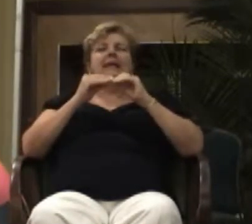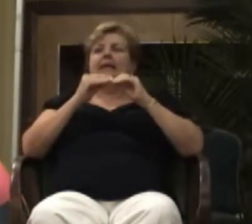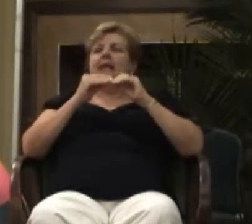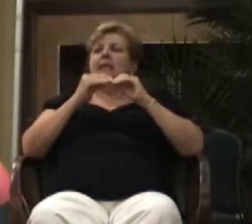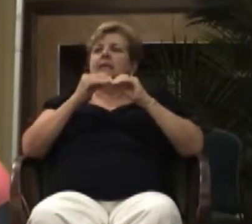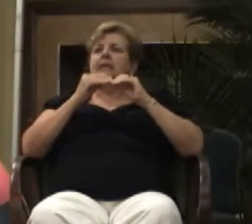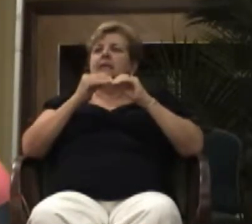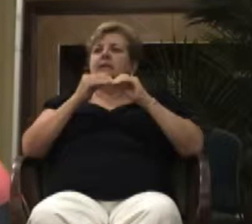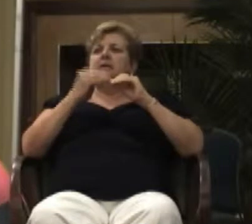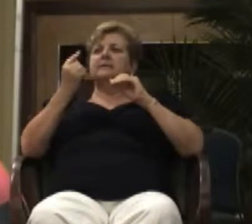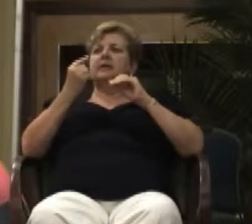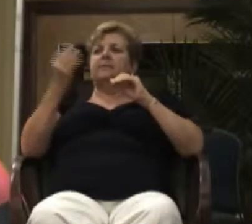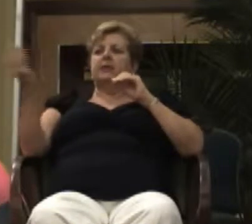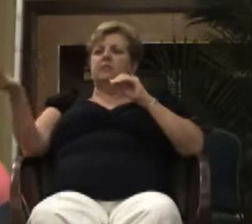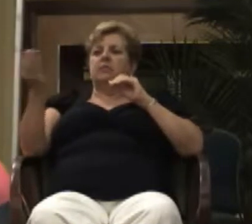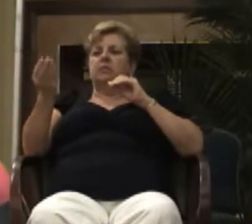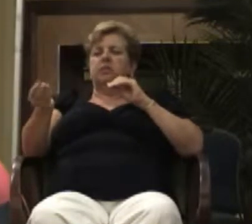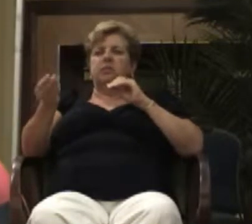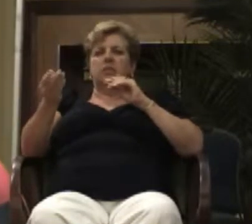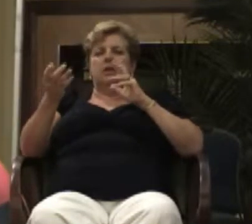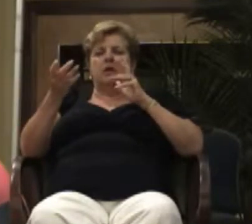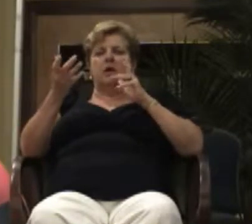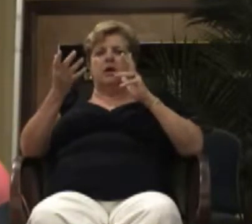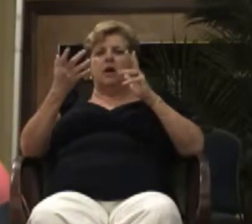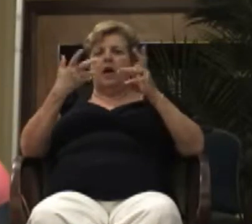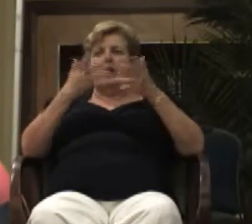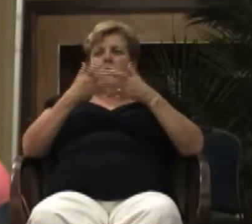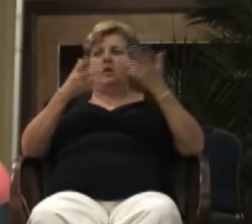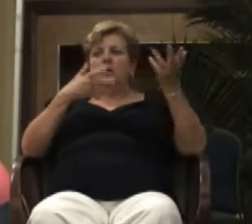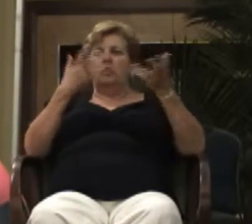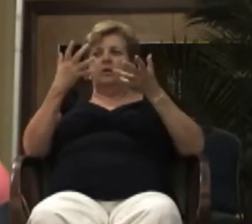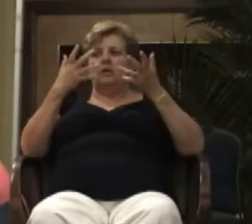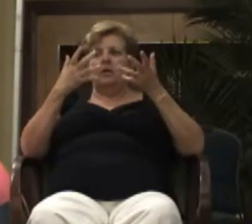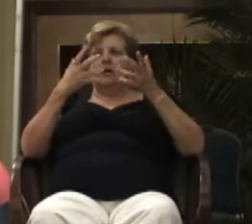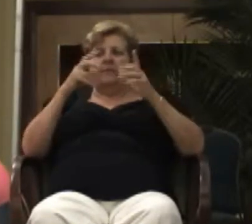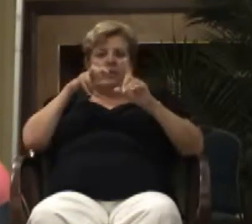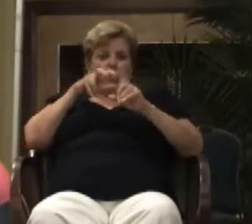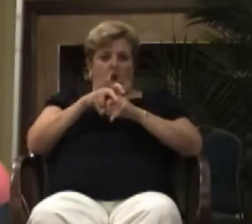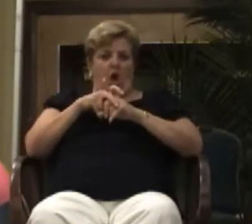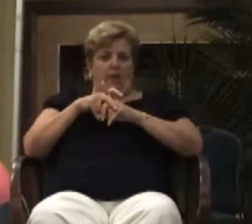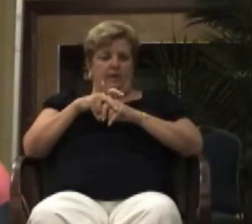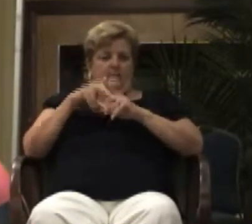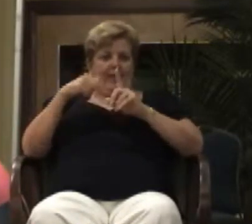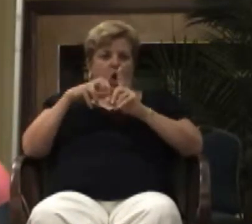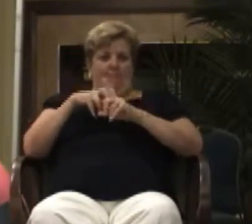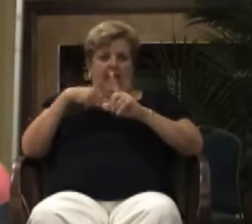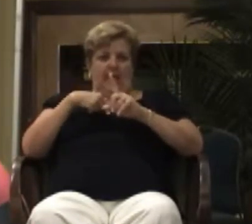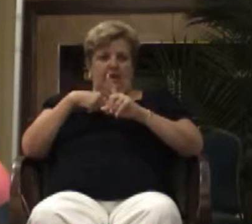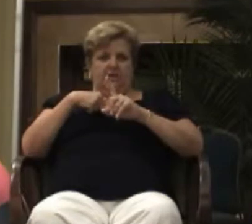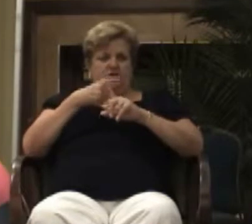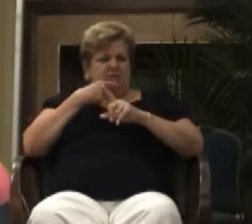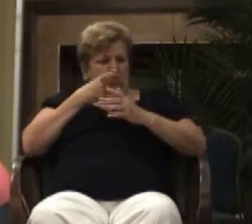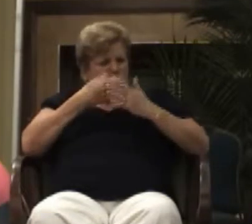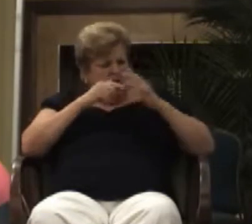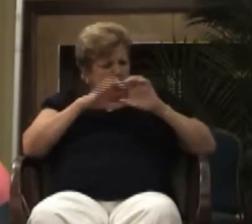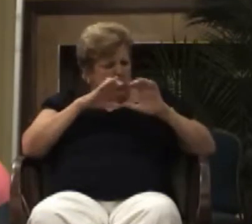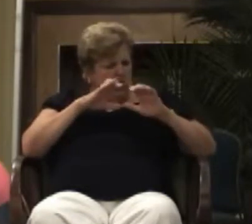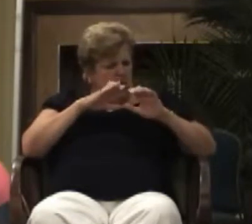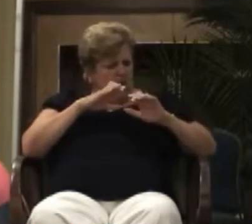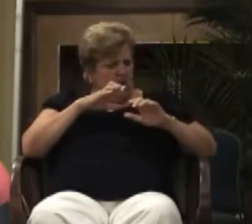and was snitching on the other. And I was caught, in other words. And she said, "What are you doing?" Just with complete disdain. And